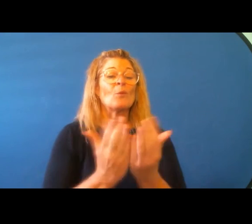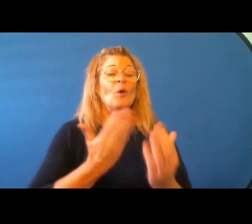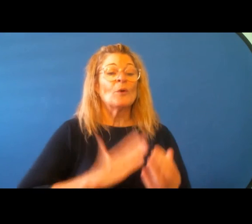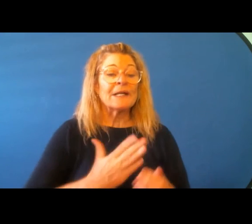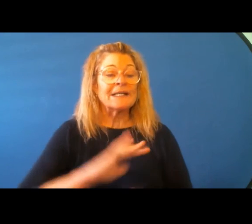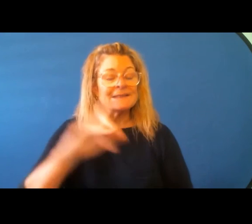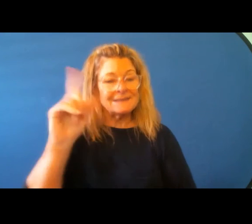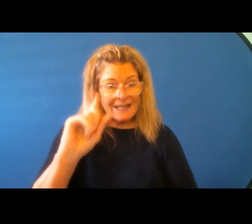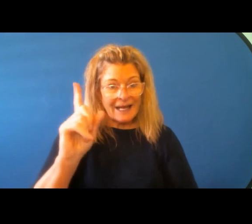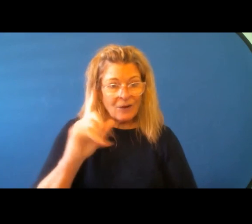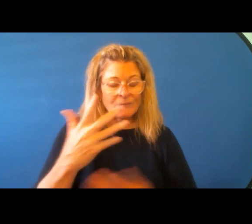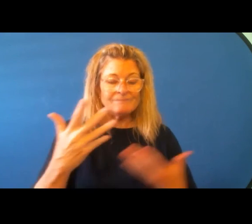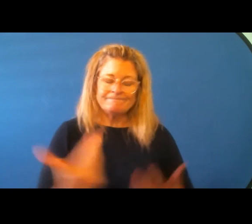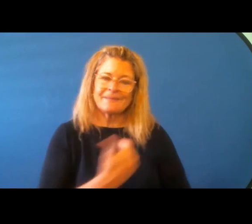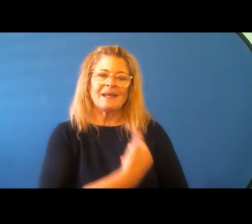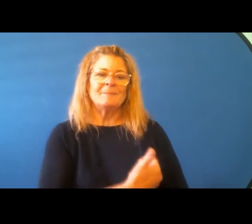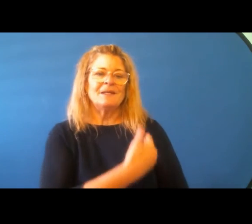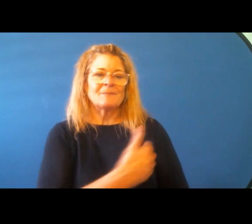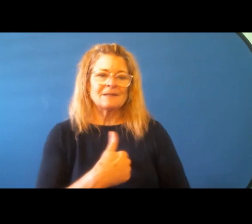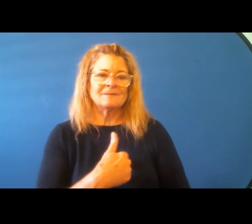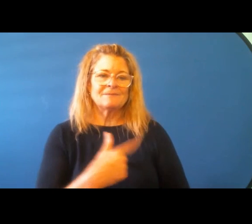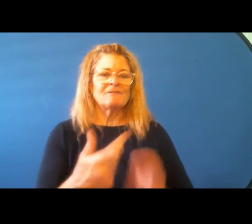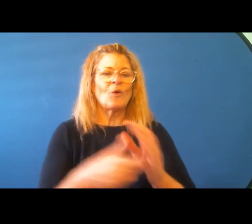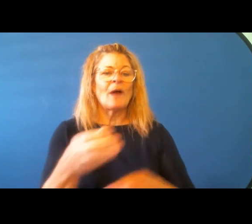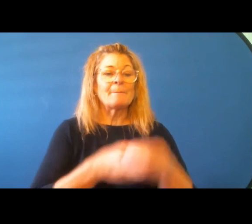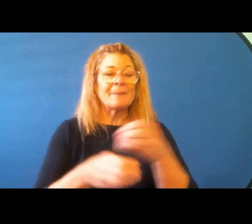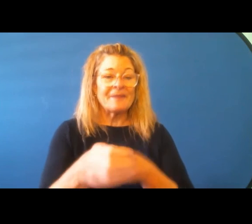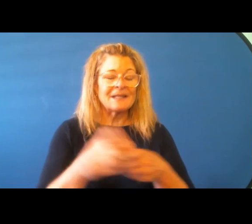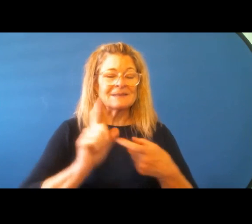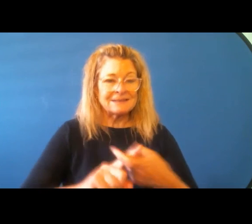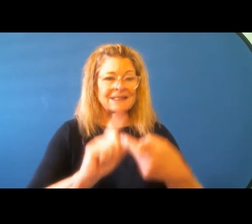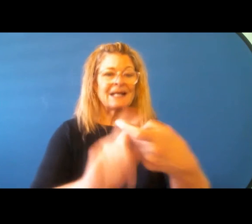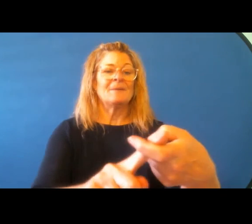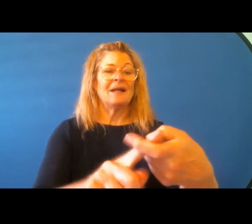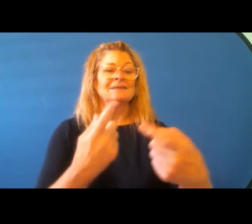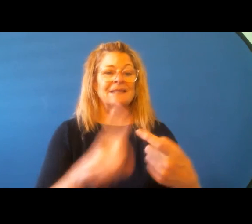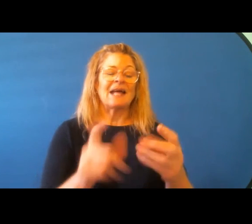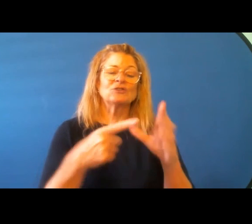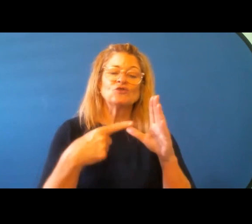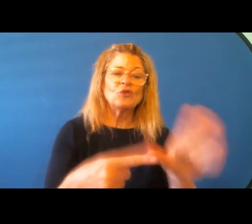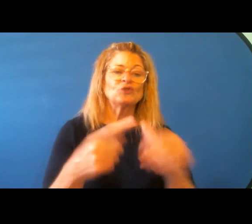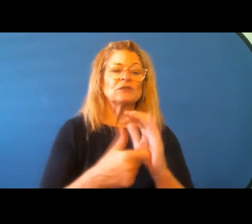towards empathy, sustainability, and intergenerational solutions for well-being.